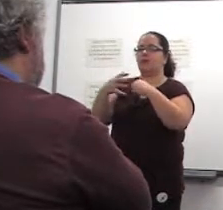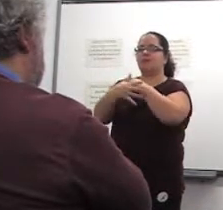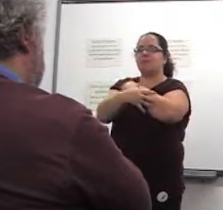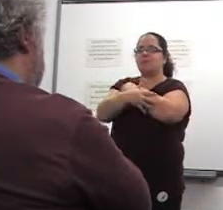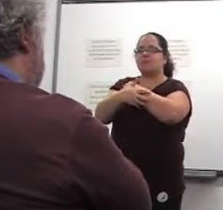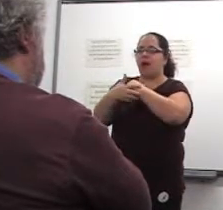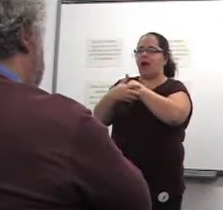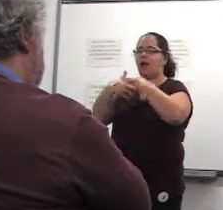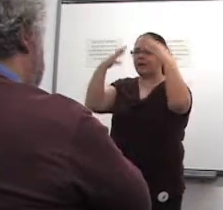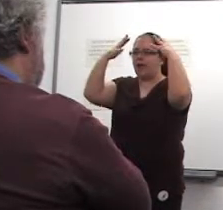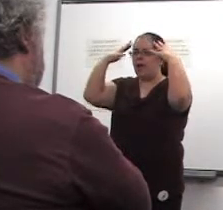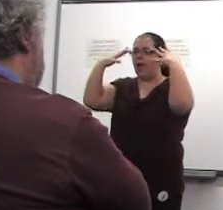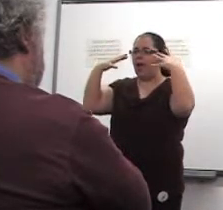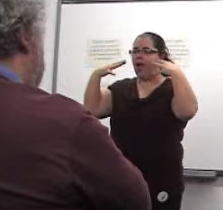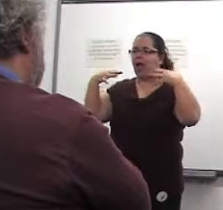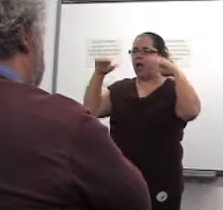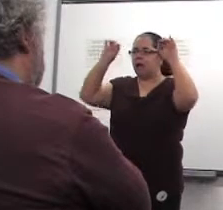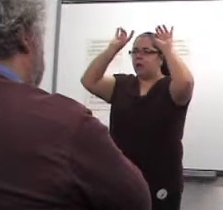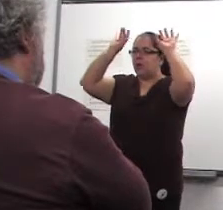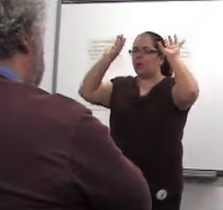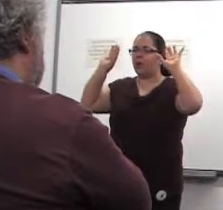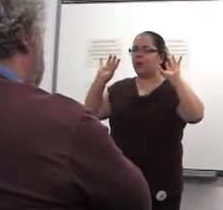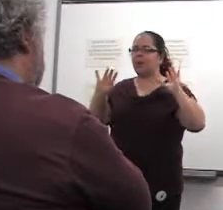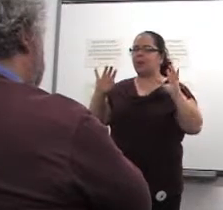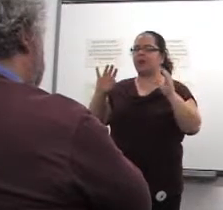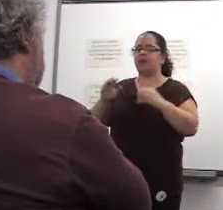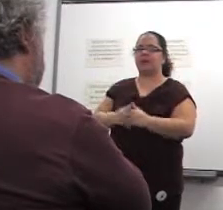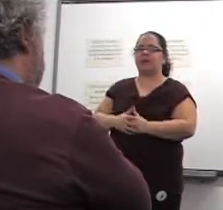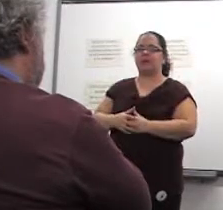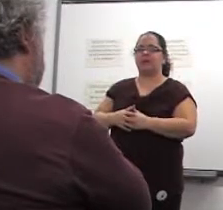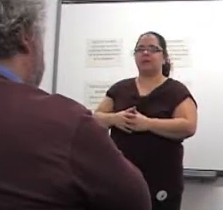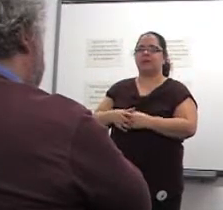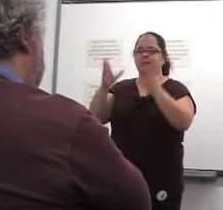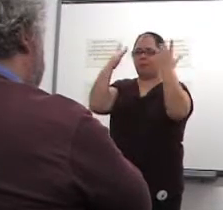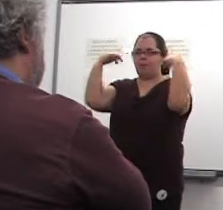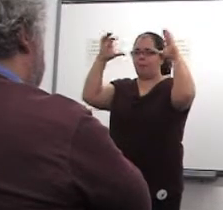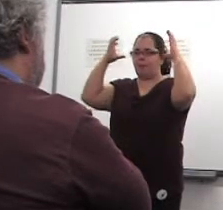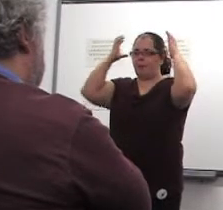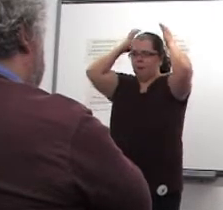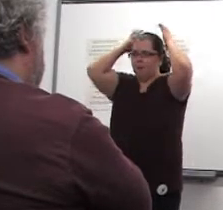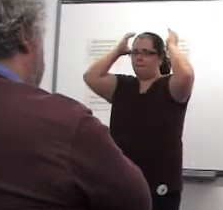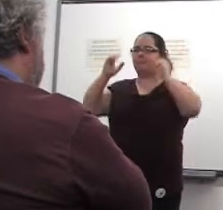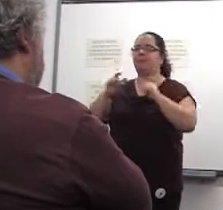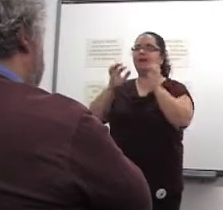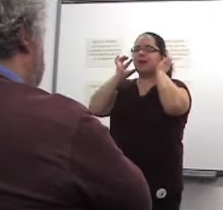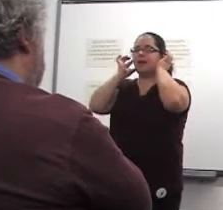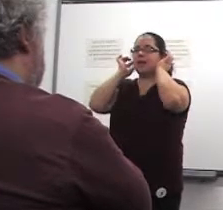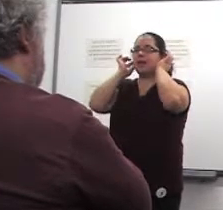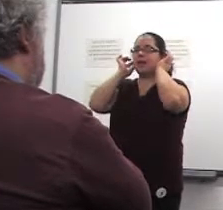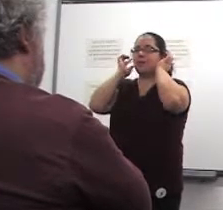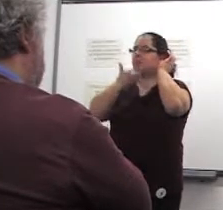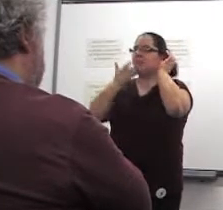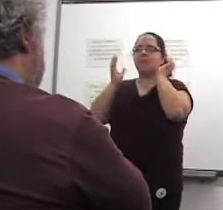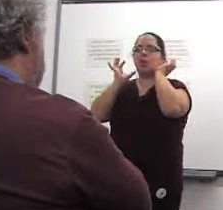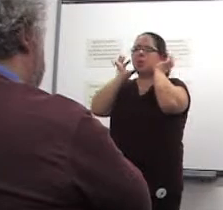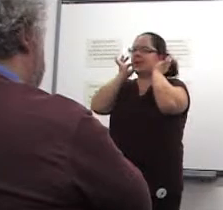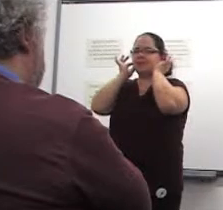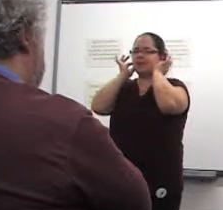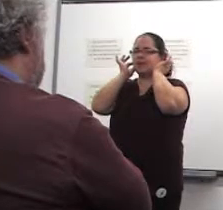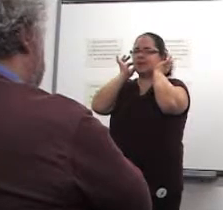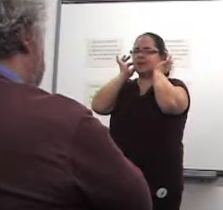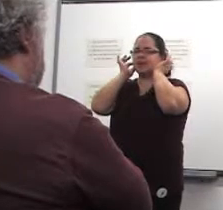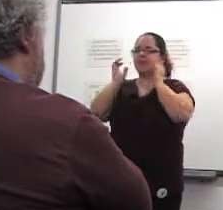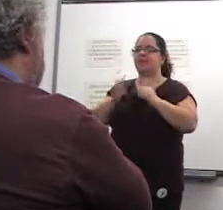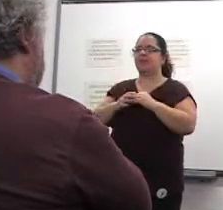hair, shiny, bold. Her earlobes was naked